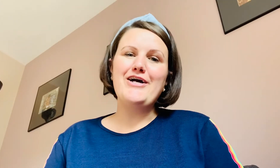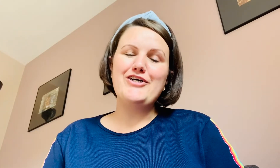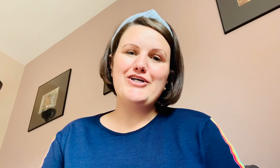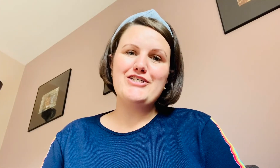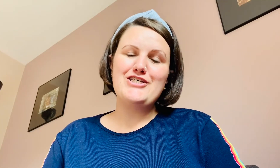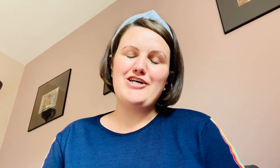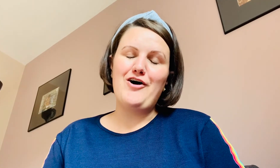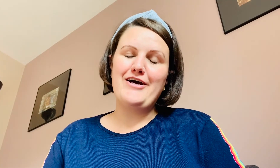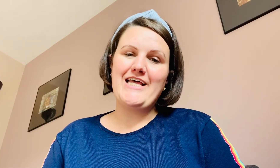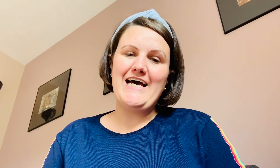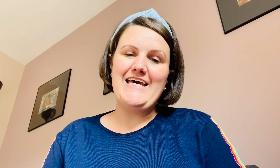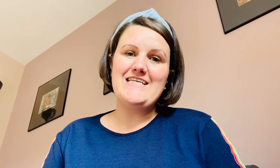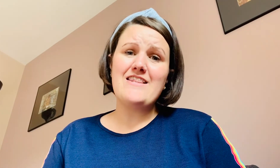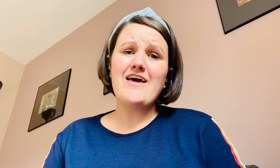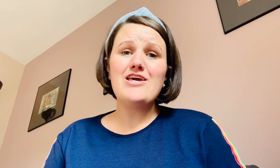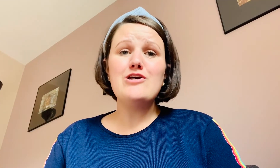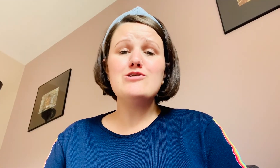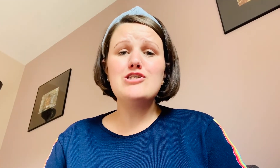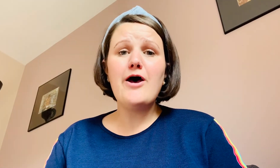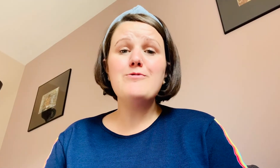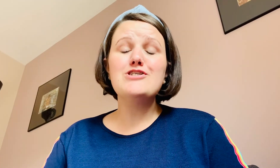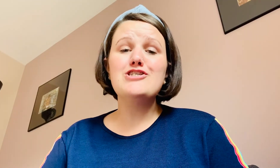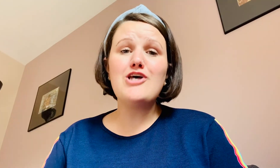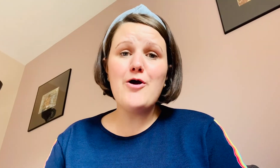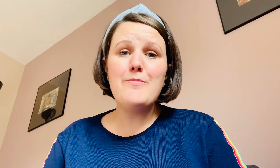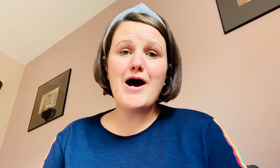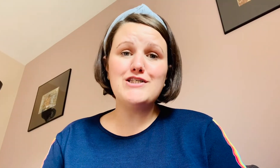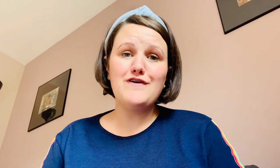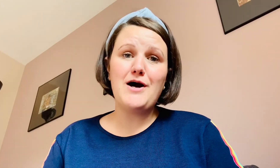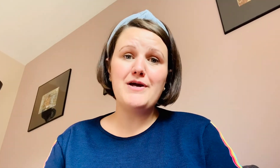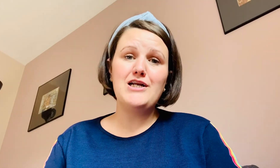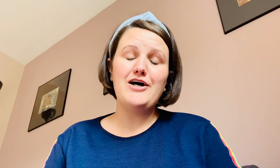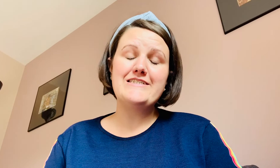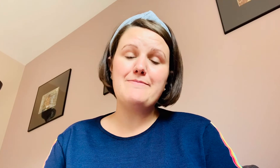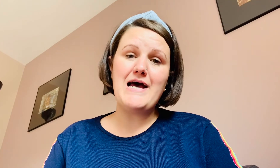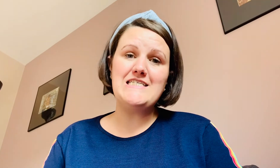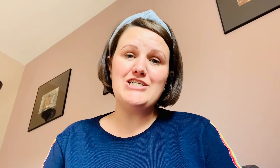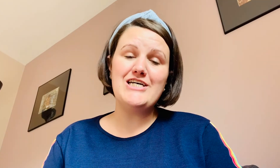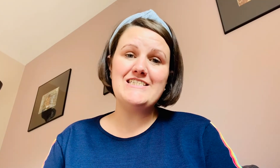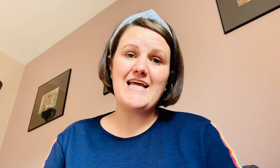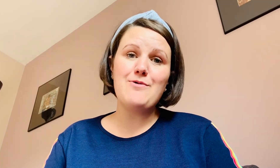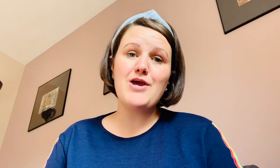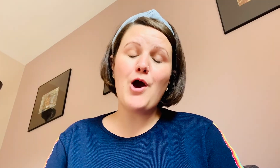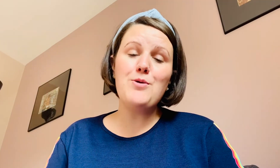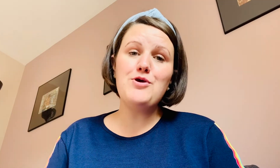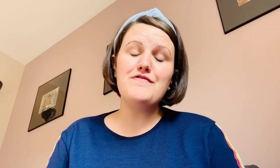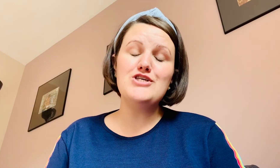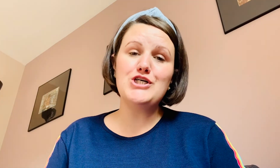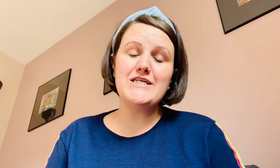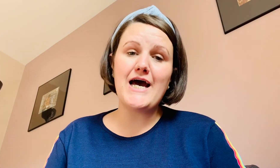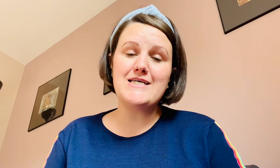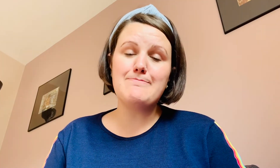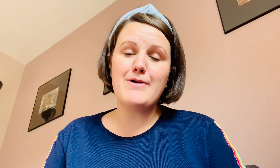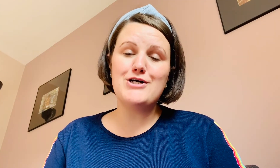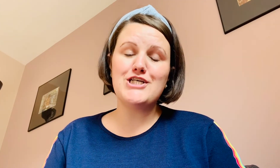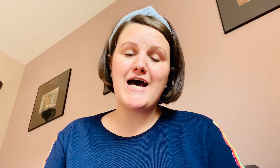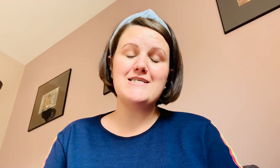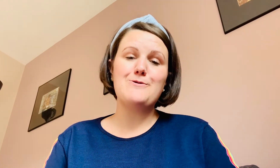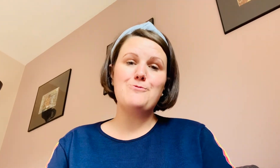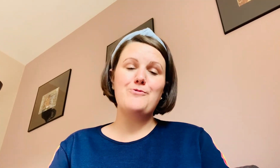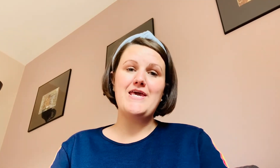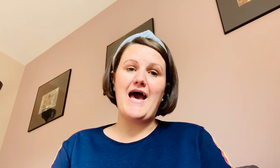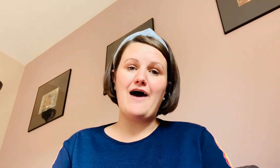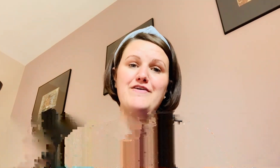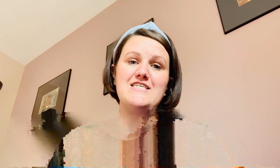What a good song that is. Thank you so, so much for coming along to Messy Church today. We hope you've enjoyed it as much